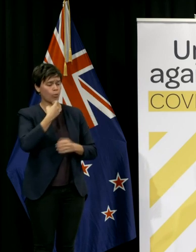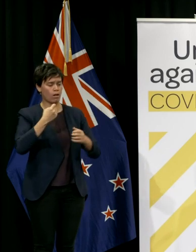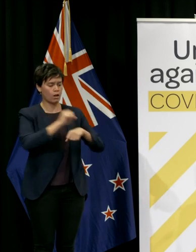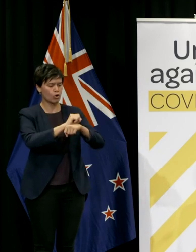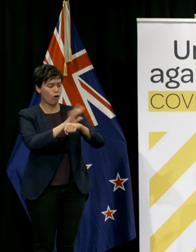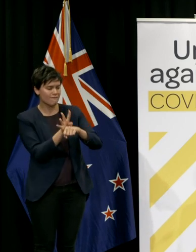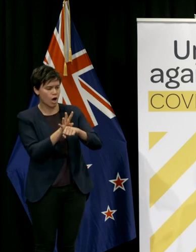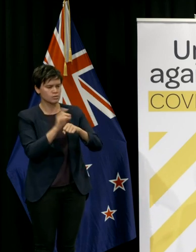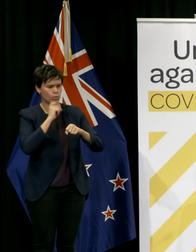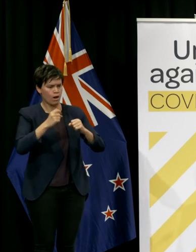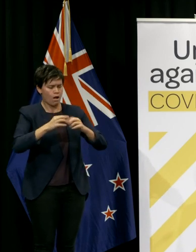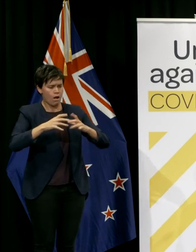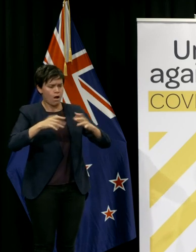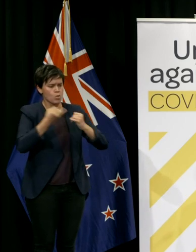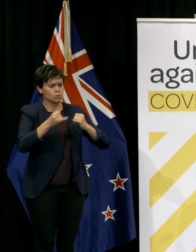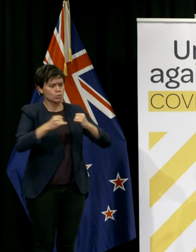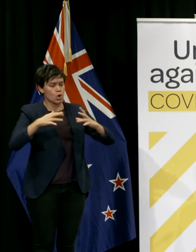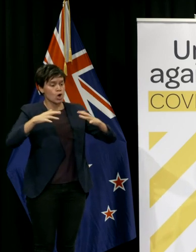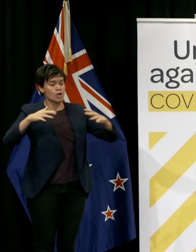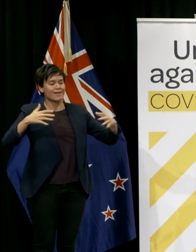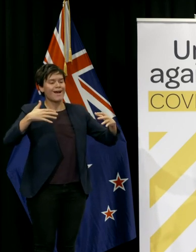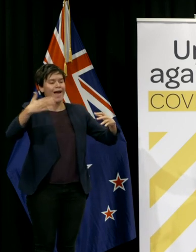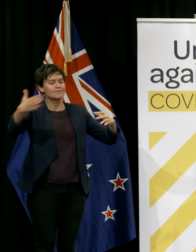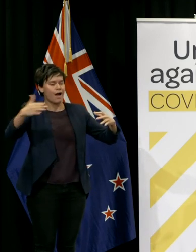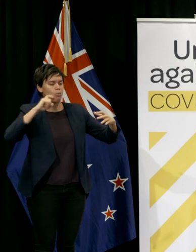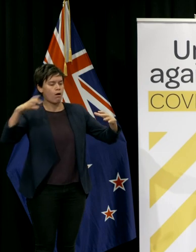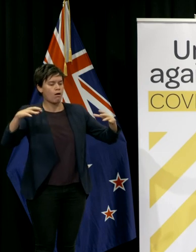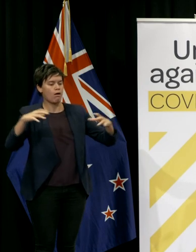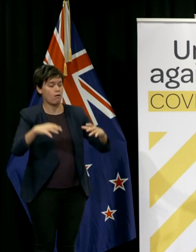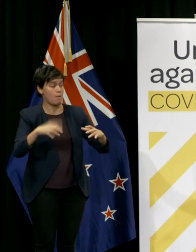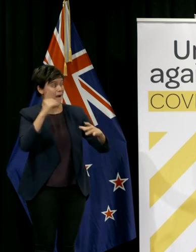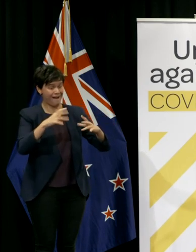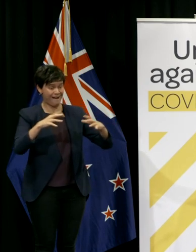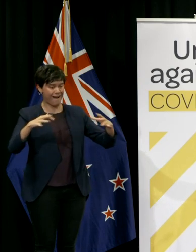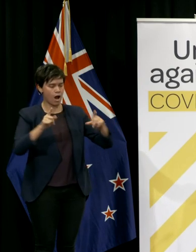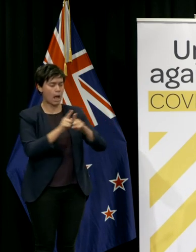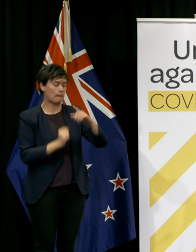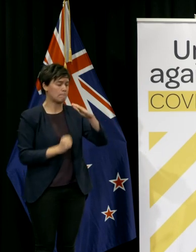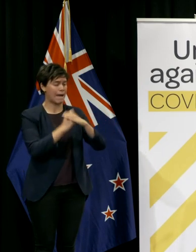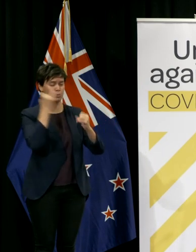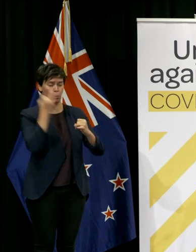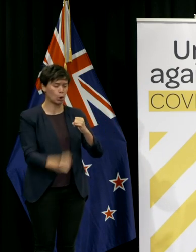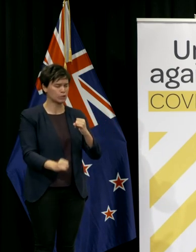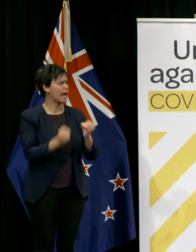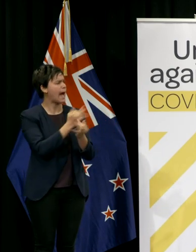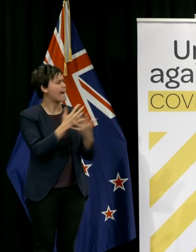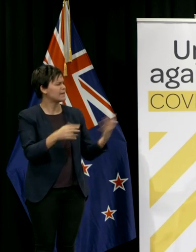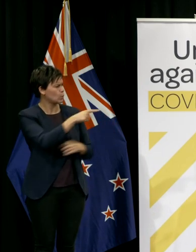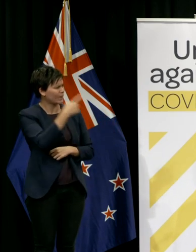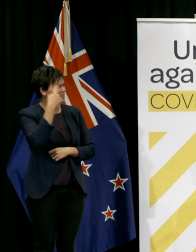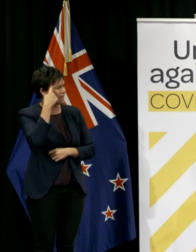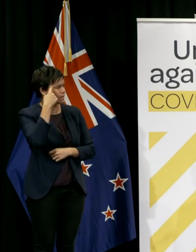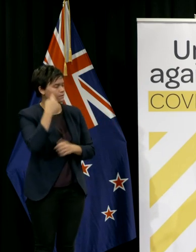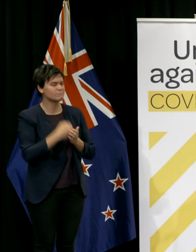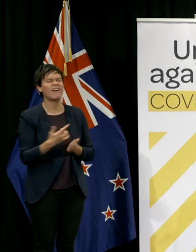that your expectation? How many cases? What's the peak that you're expecting? Well, it's hard to predict, but yes, it may get up into